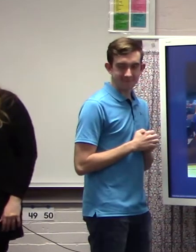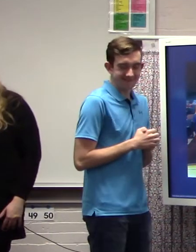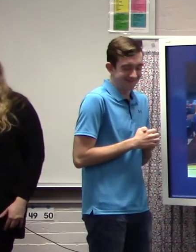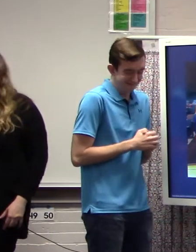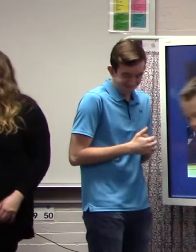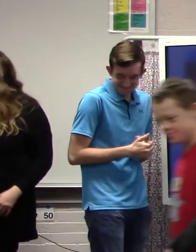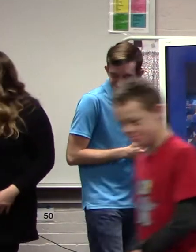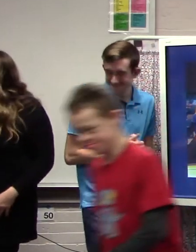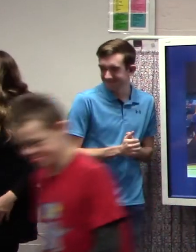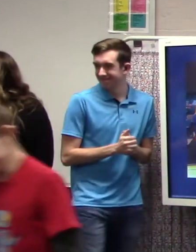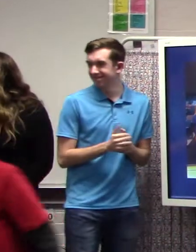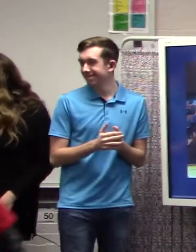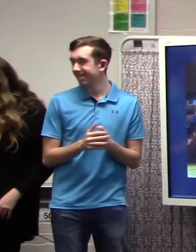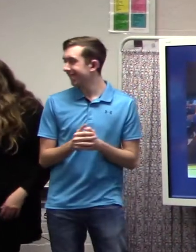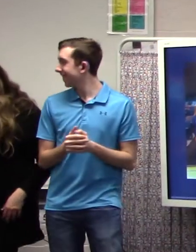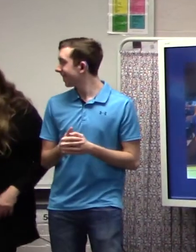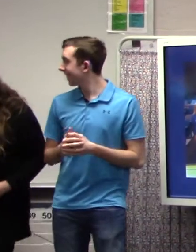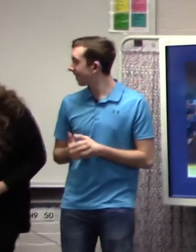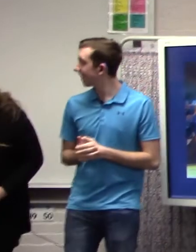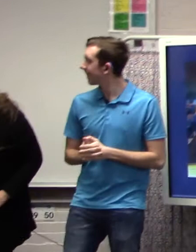Have a seat. Thank you, Bela.